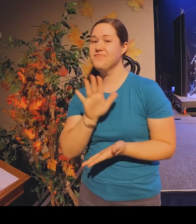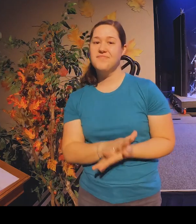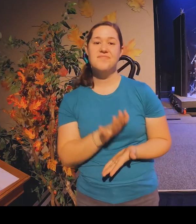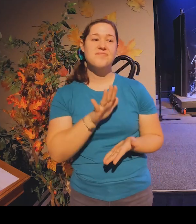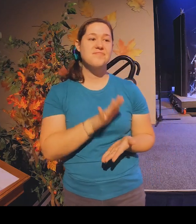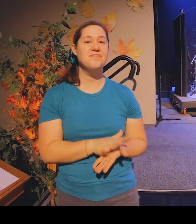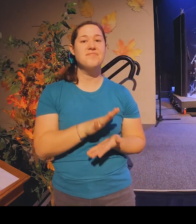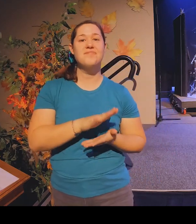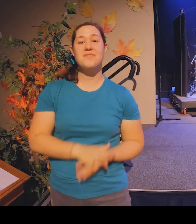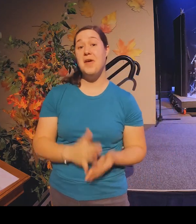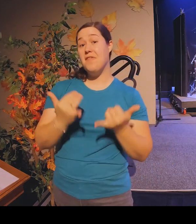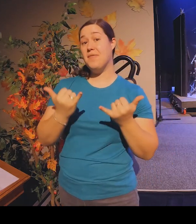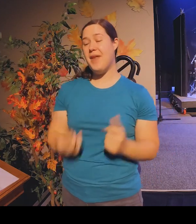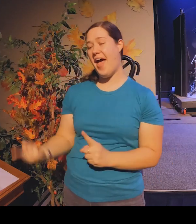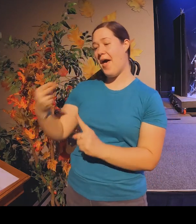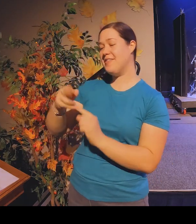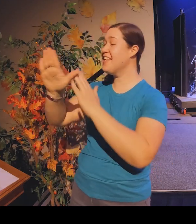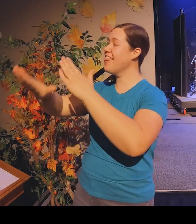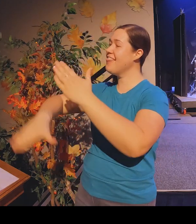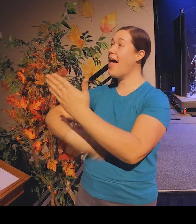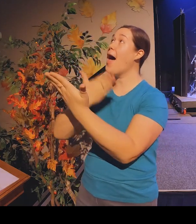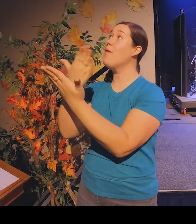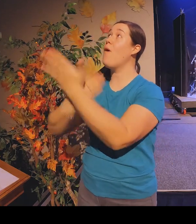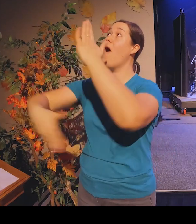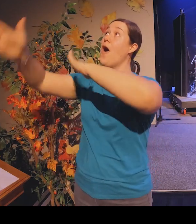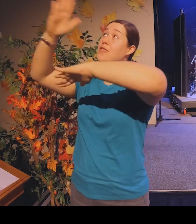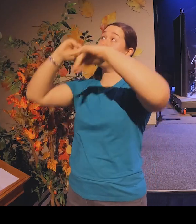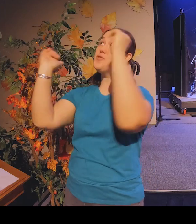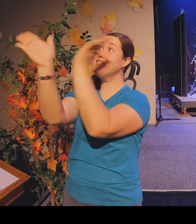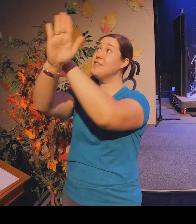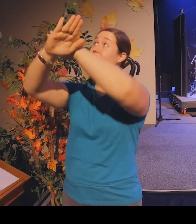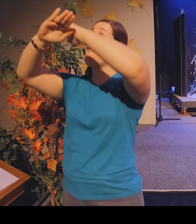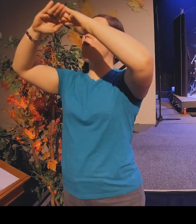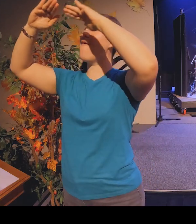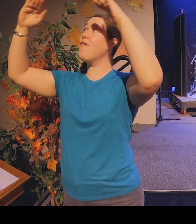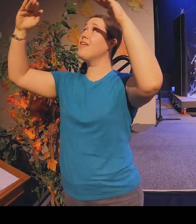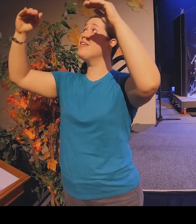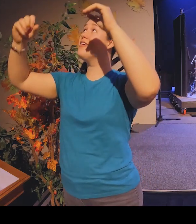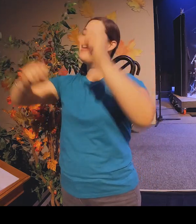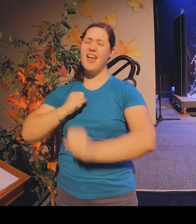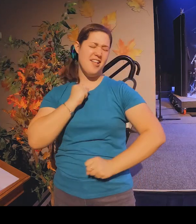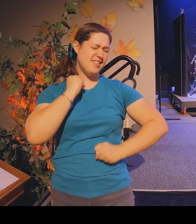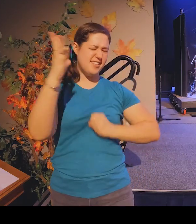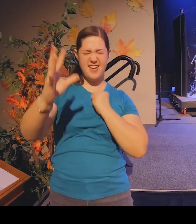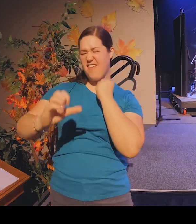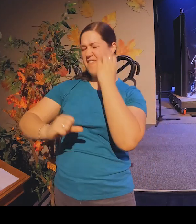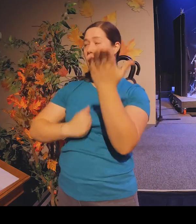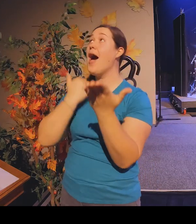Till I walk the streets of gold.